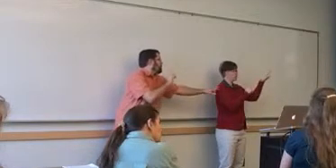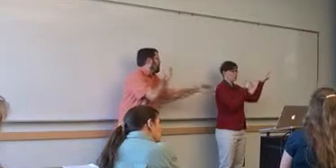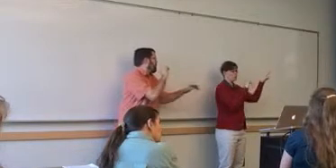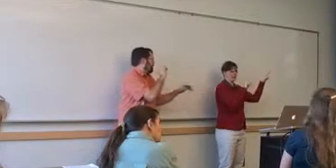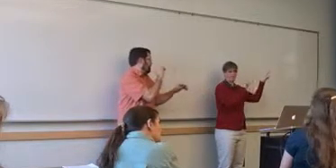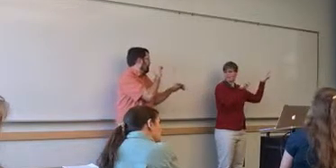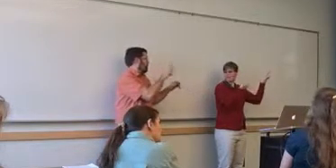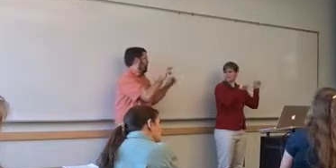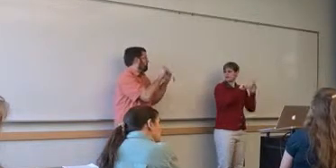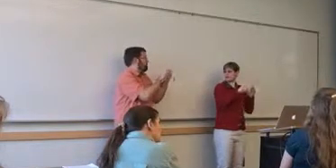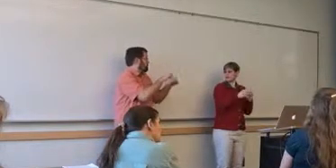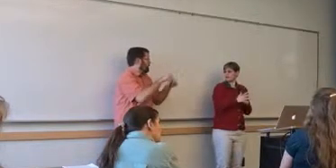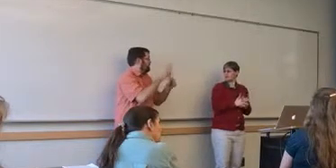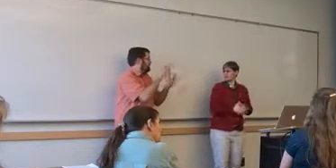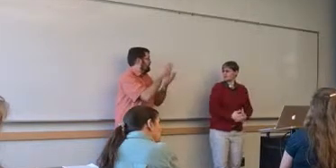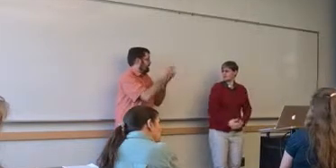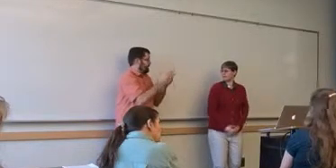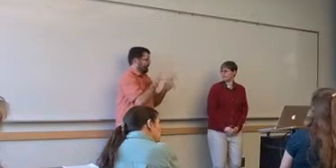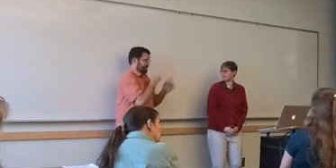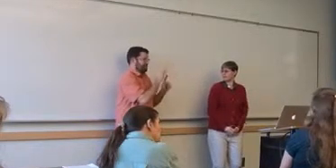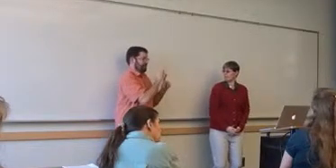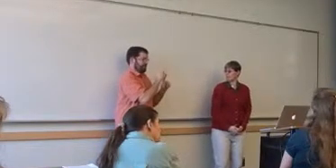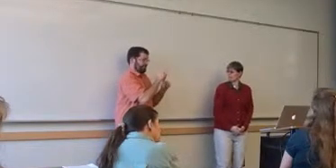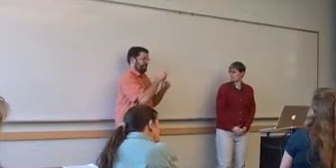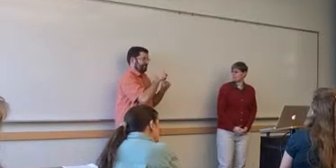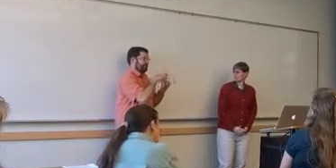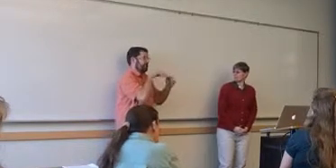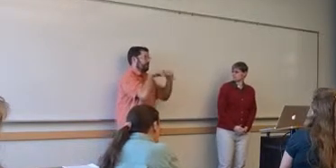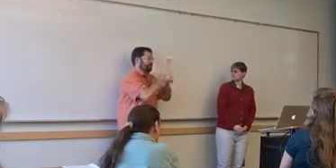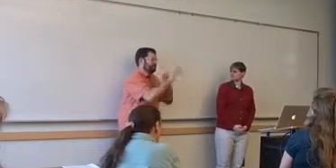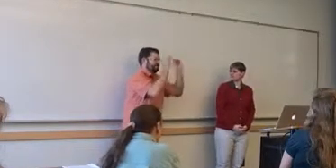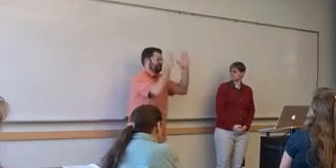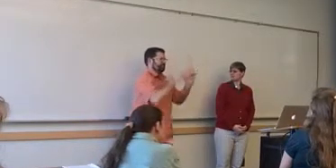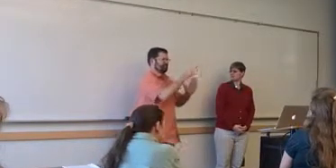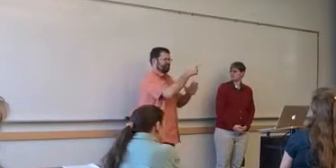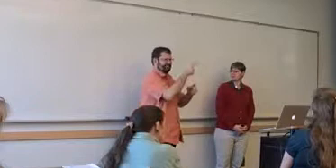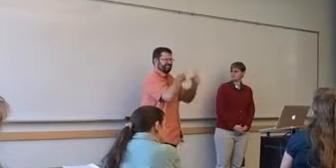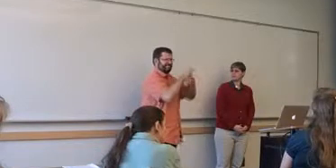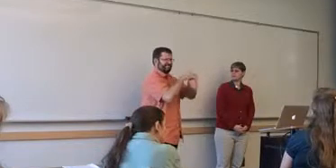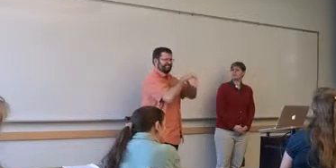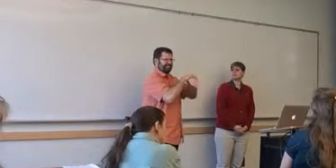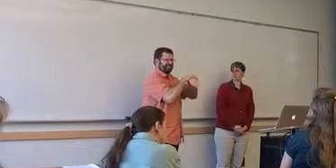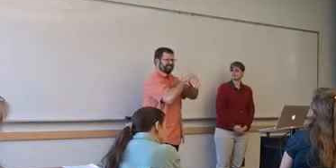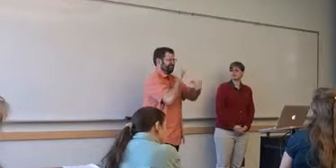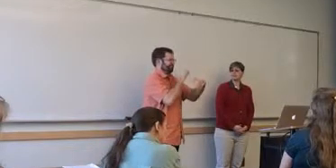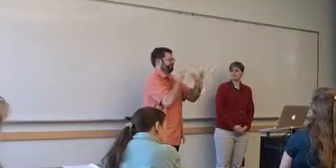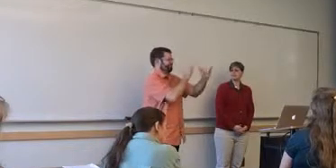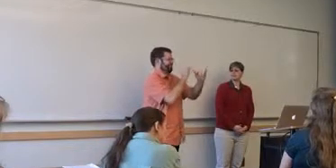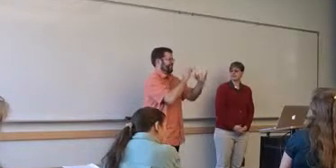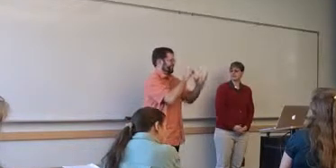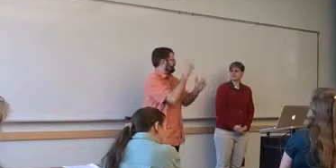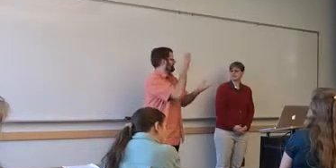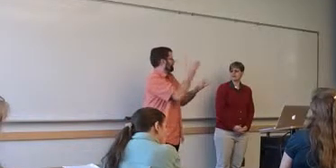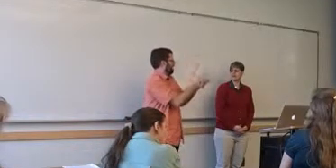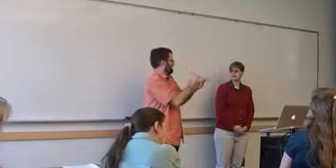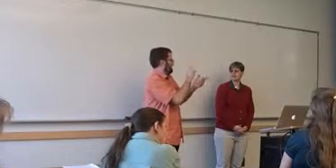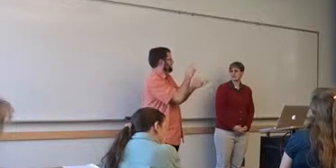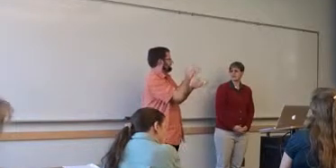no option to sink or swim, it's sink. You know, sometimes they do have the basics, but then they'll come in and the teacher doesn't have